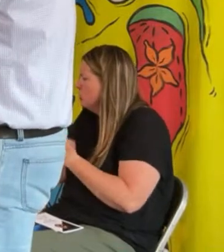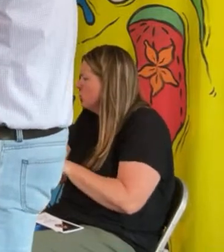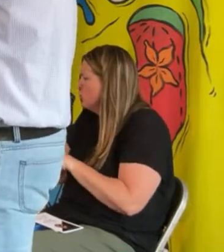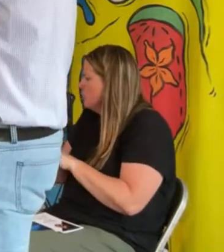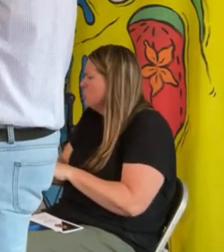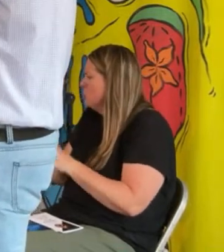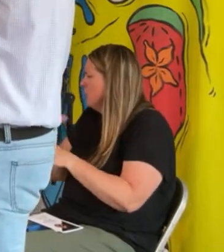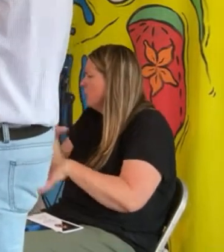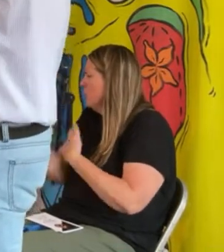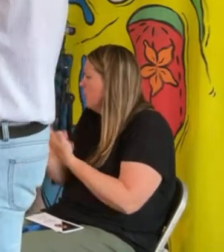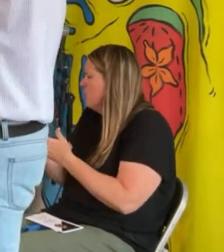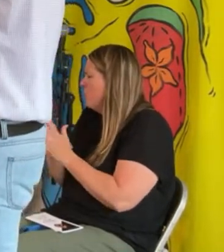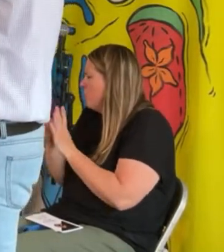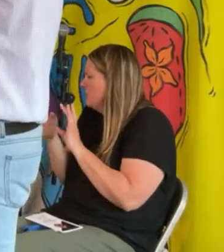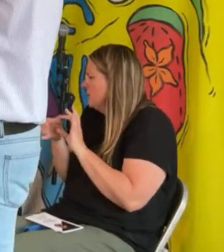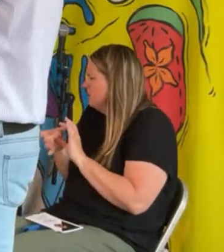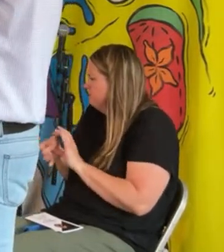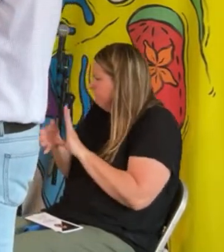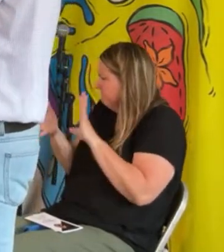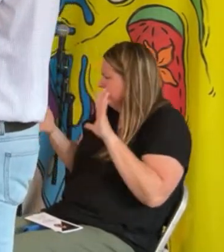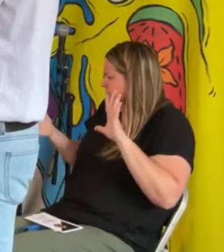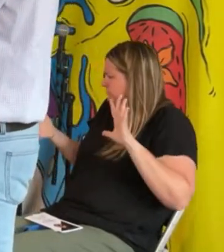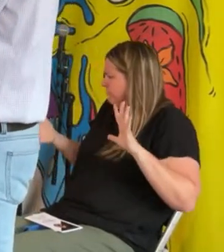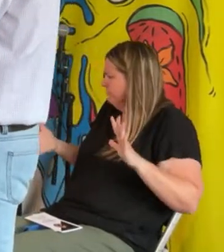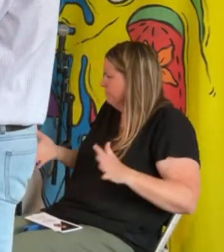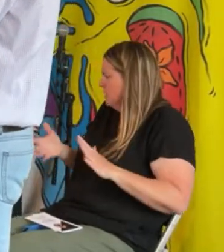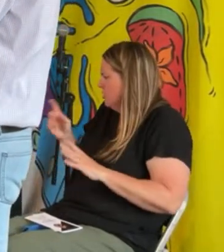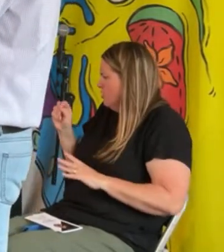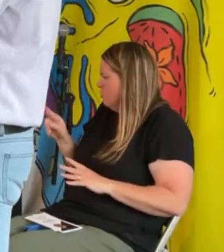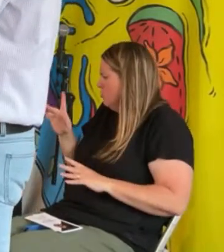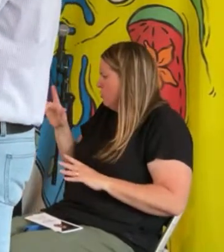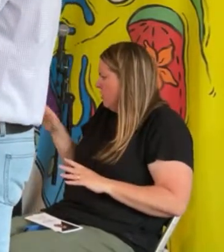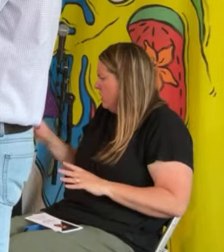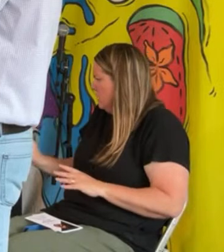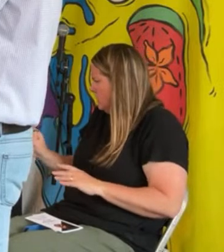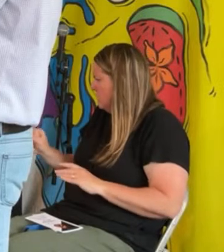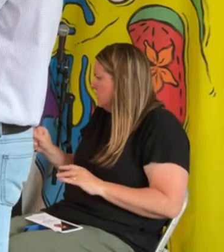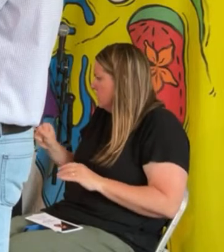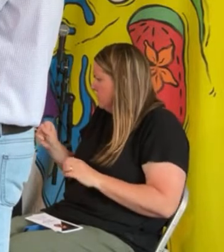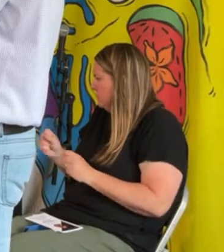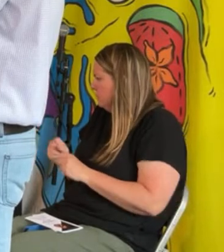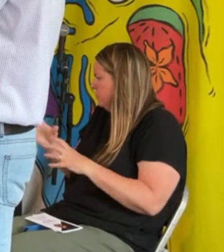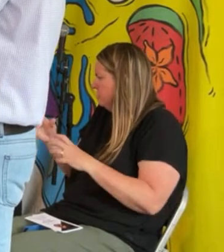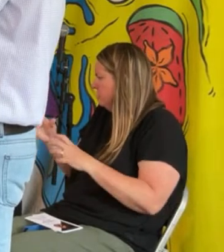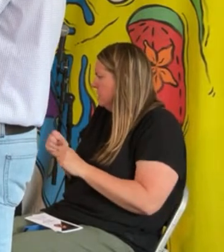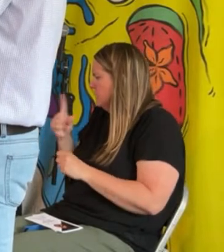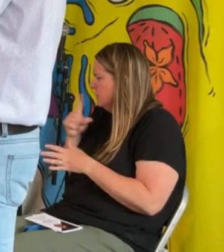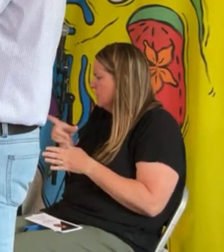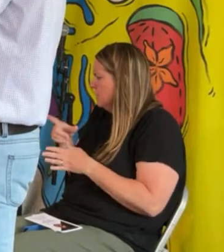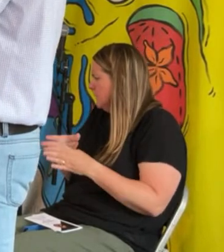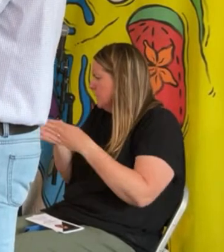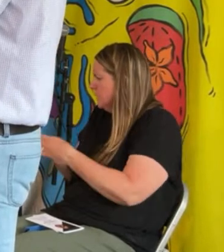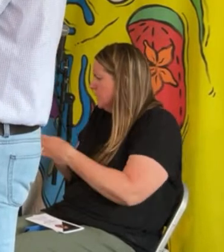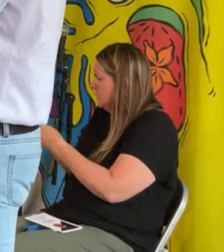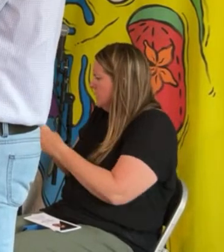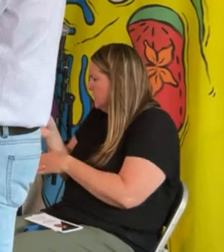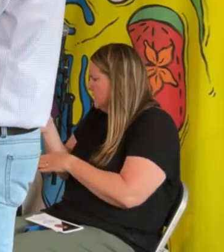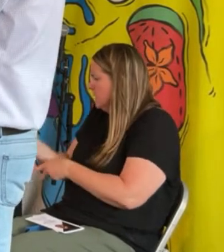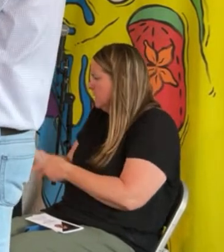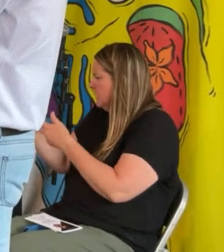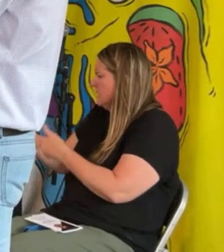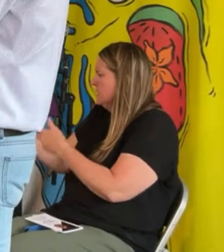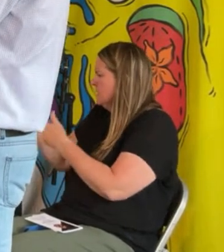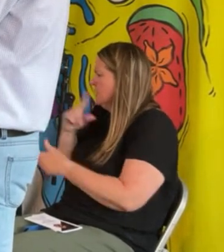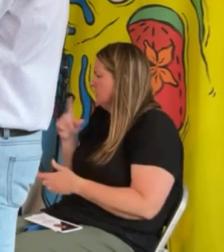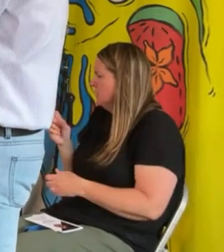Trolleys parts like intestines in the sun. Puzzle shot signs of fucking beautiful, I cannot